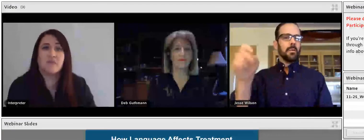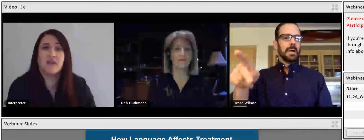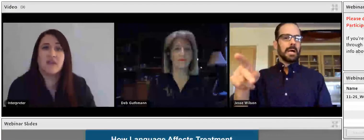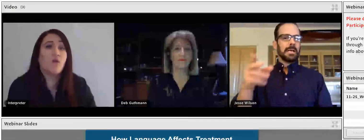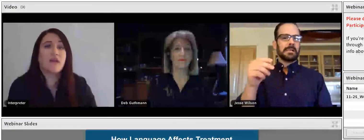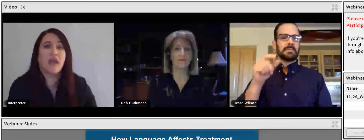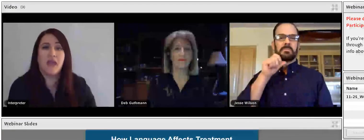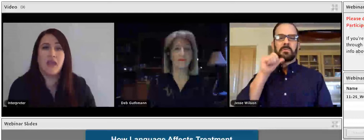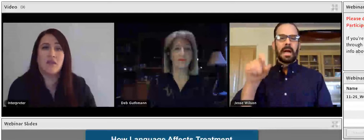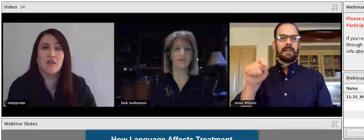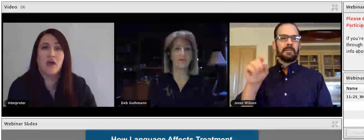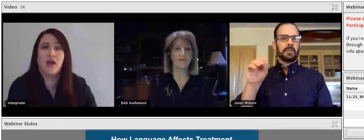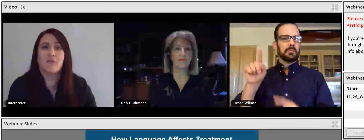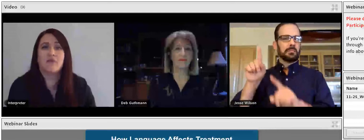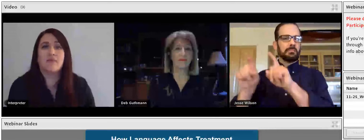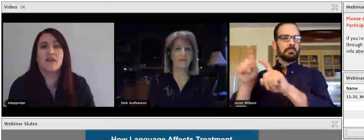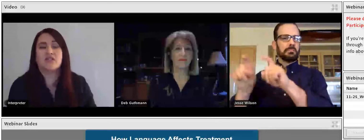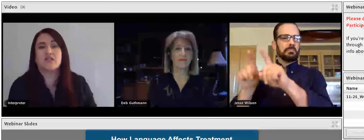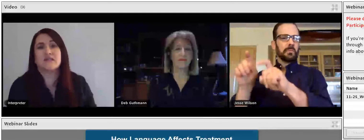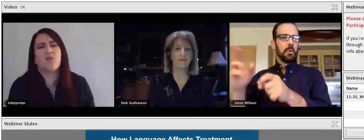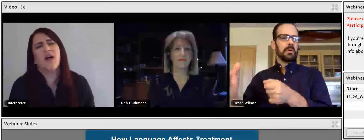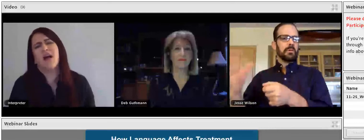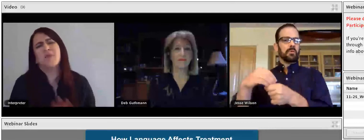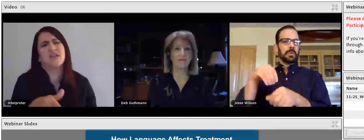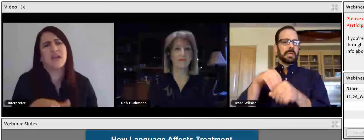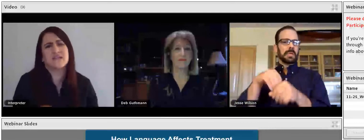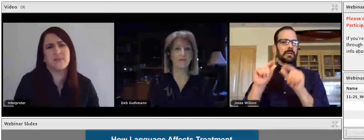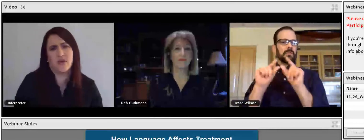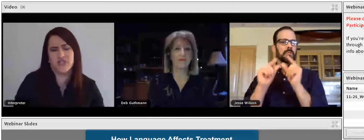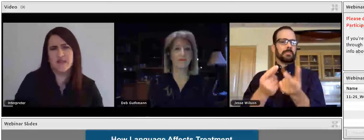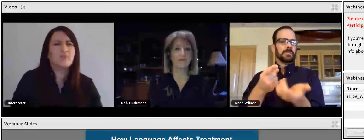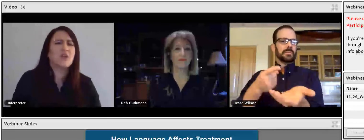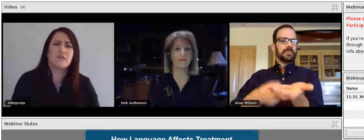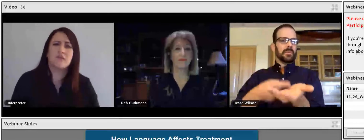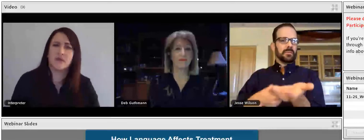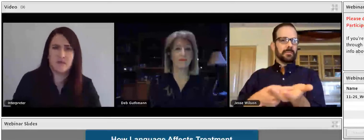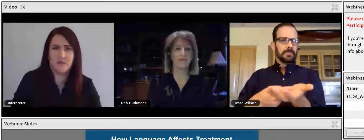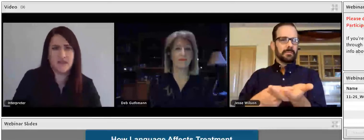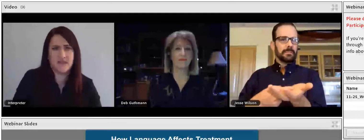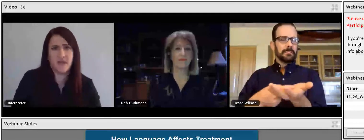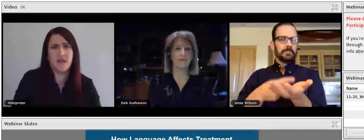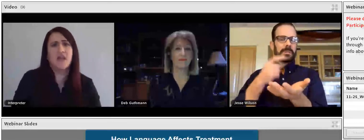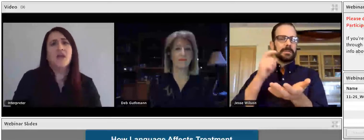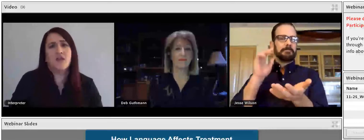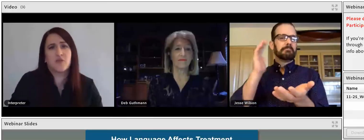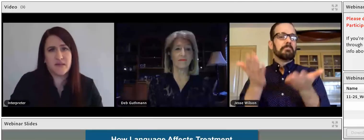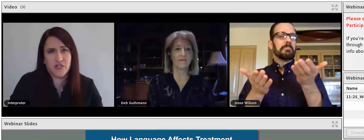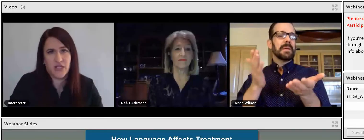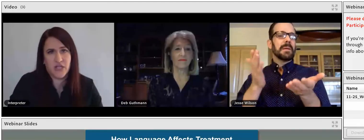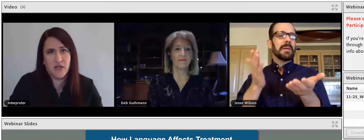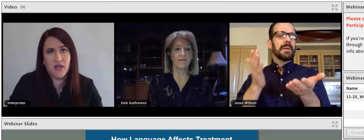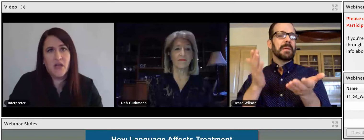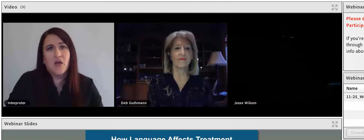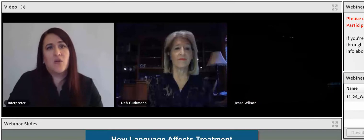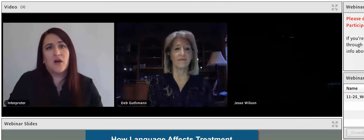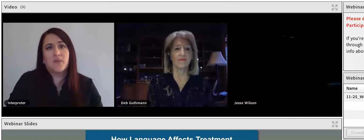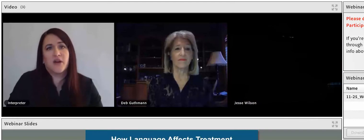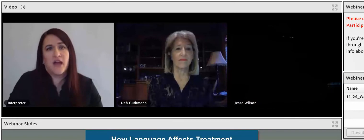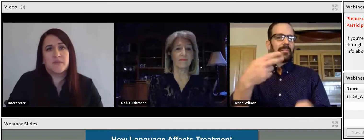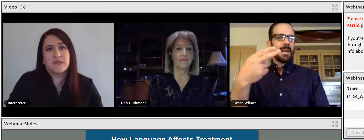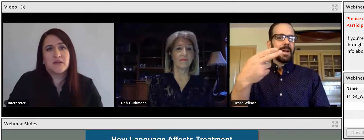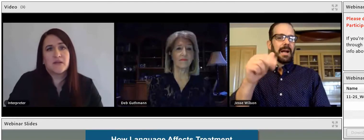deaf client be okay. They might just say, well, I'm not going to ask them any questions. I'm not going to force them to participate in group